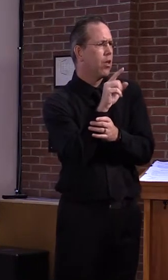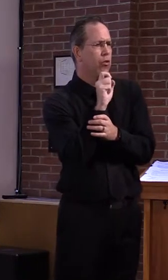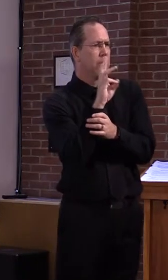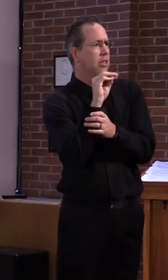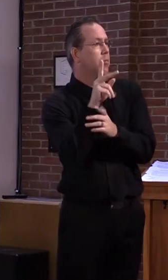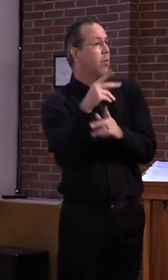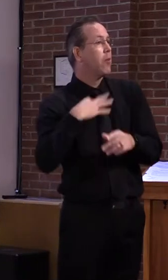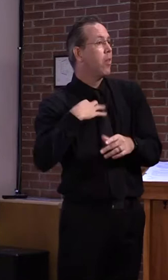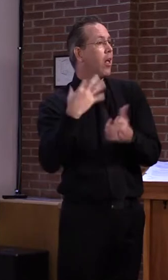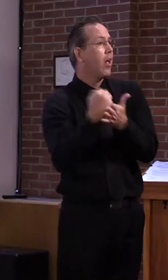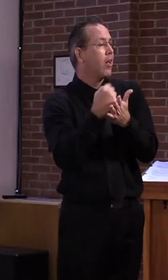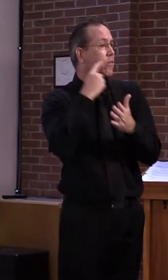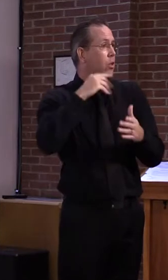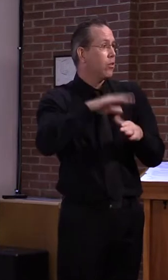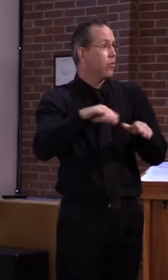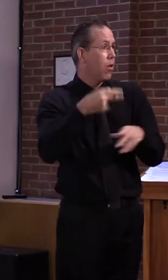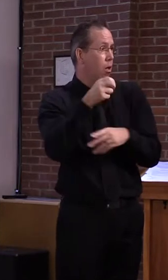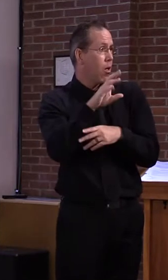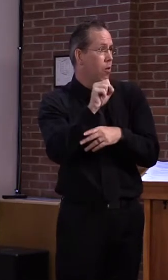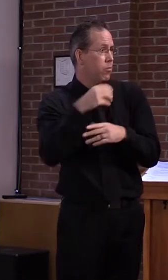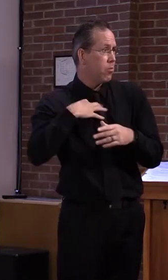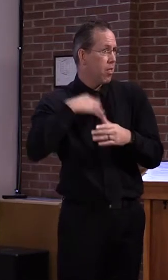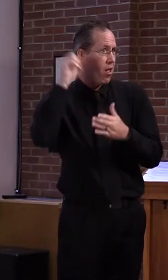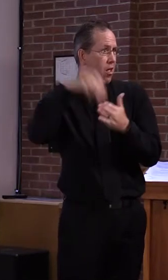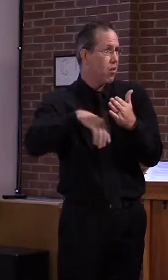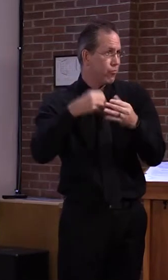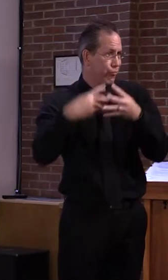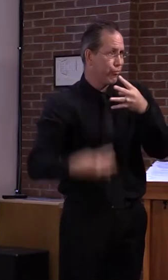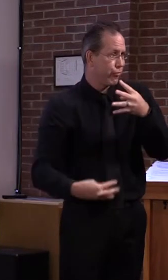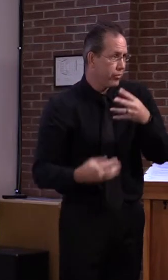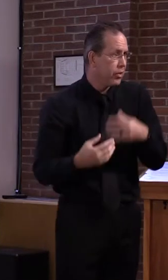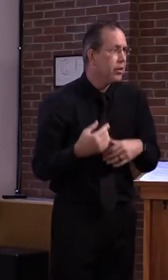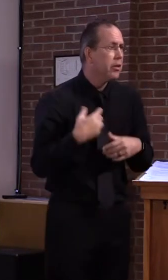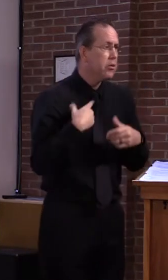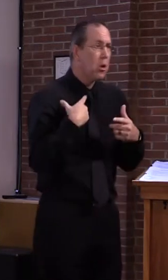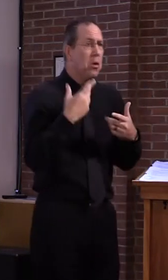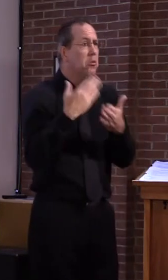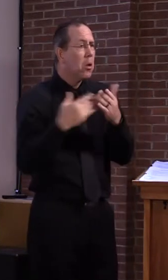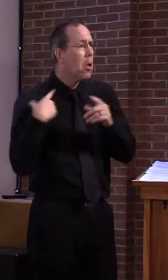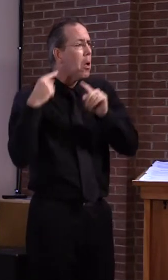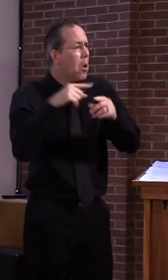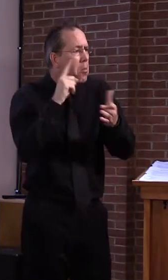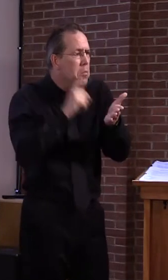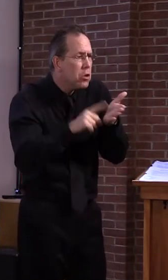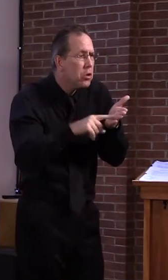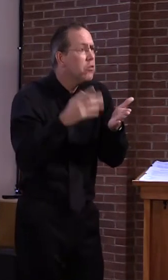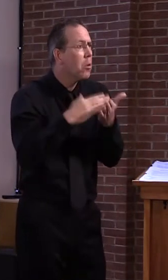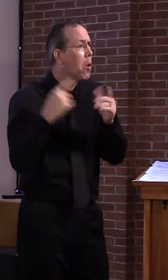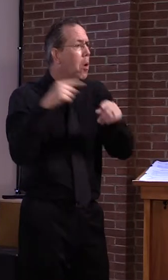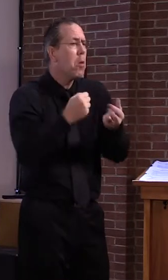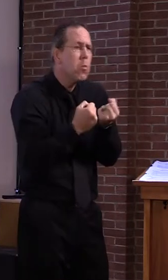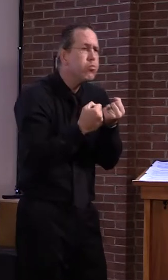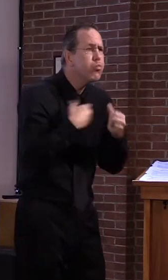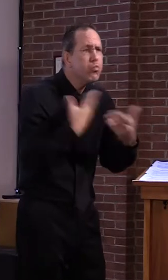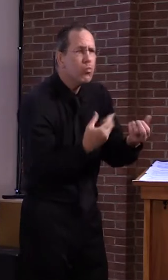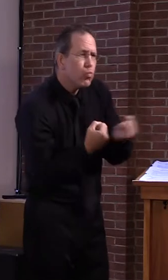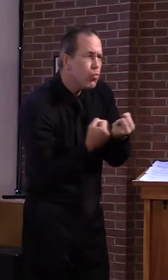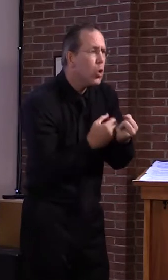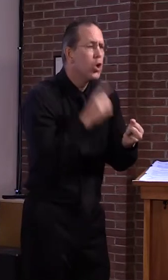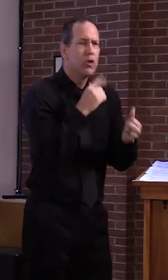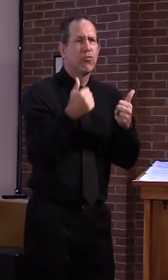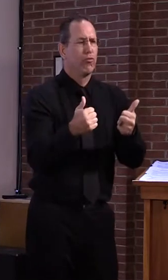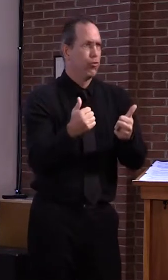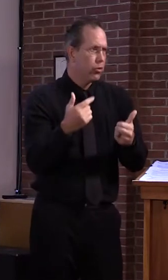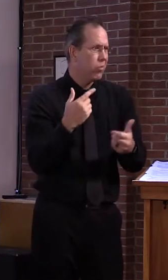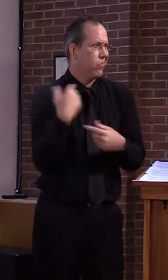provide space, or enrichment activities. On last Friday, we highlighted areas of the state